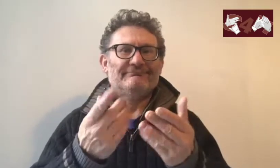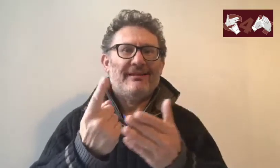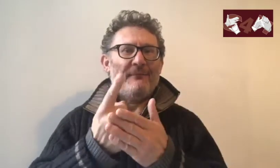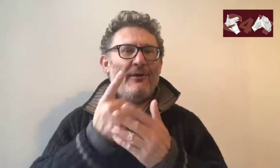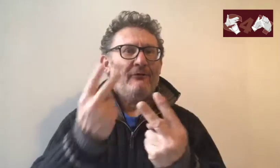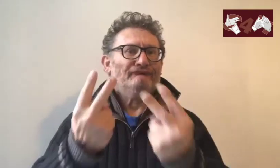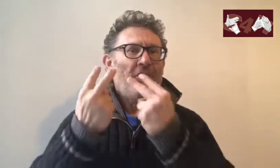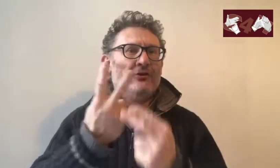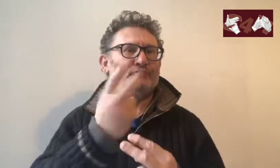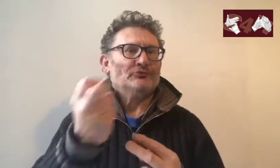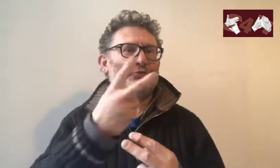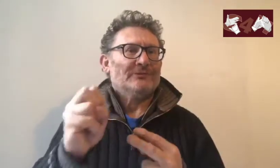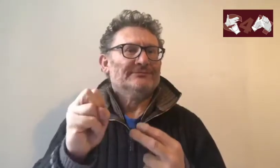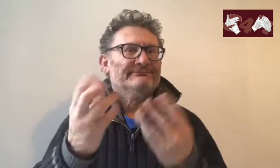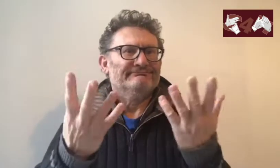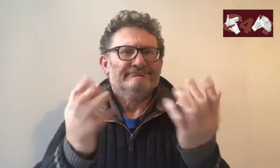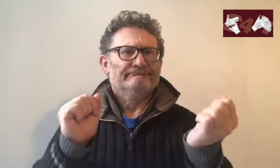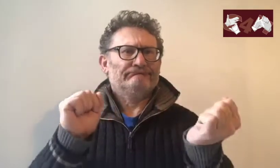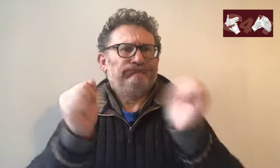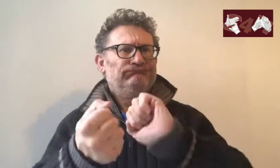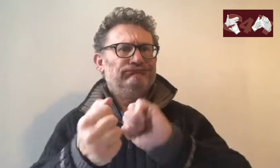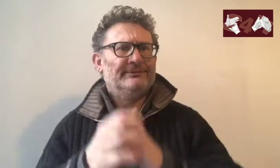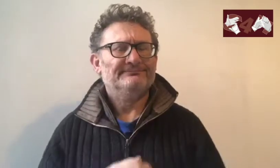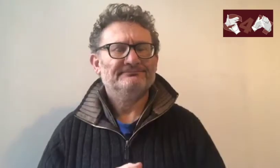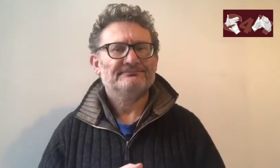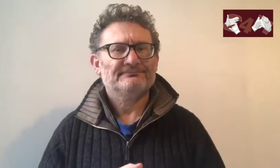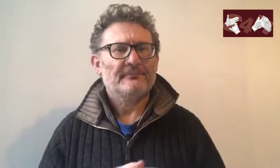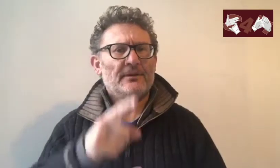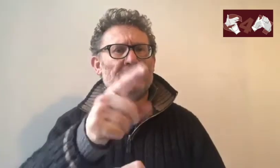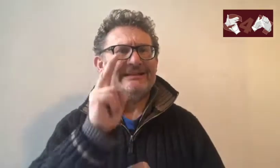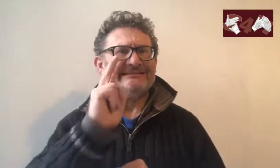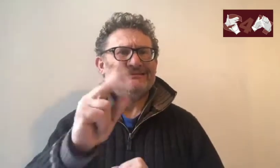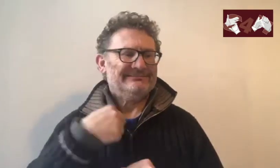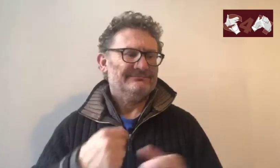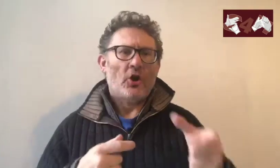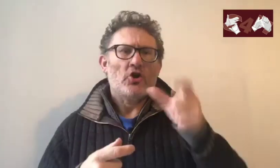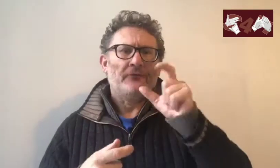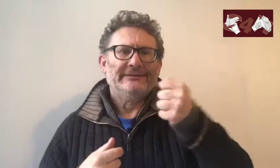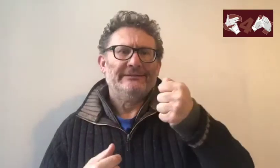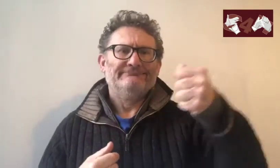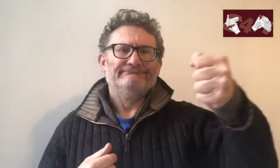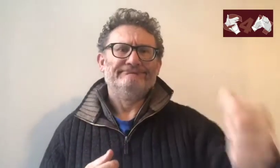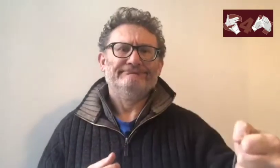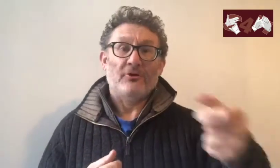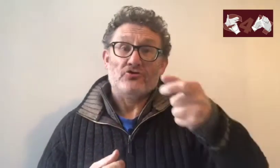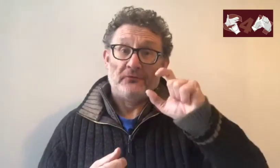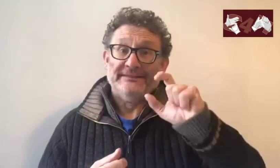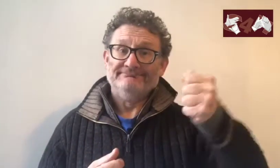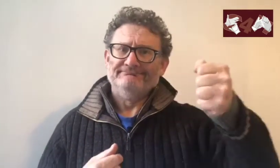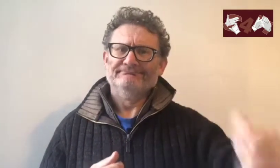In my last video, I did a short reflection on 2020 and how that's affected life. I mean, you'll see me putting